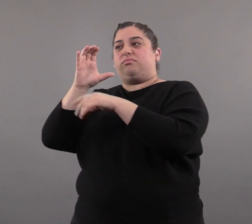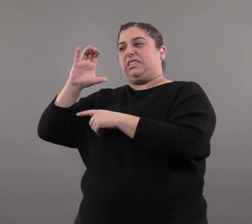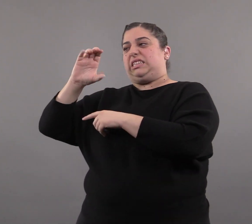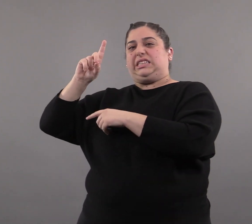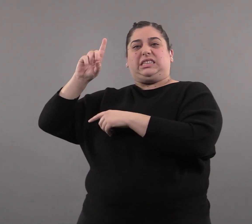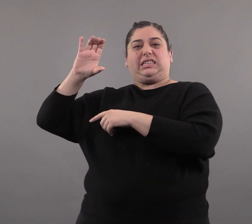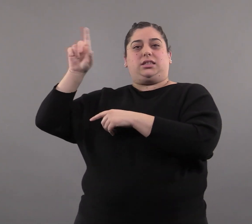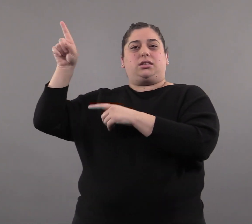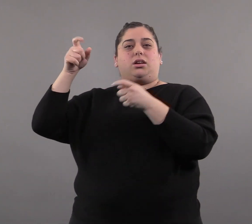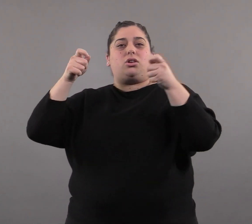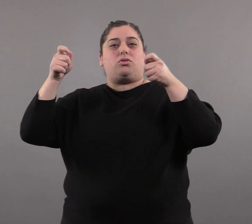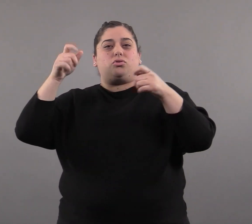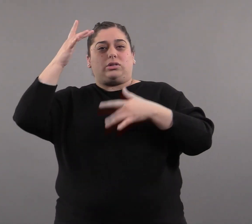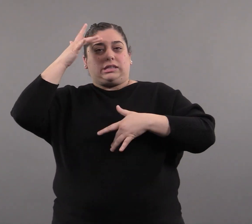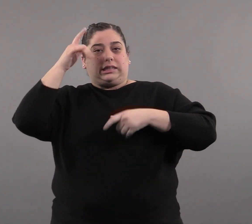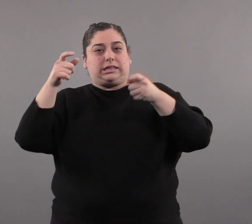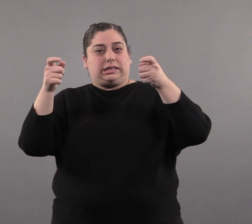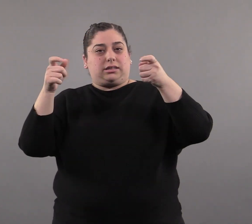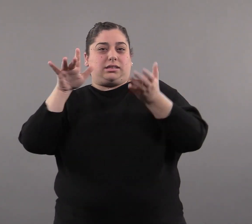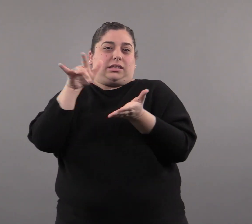the Centers for Disease Control.